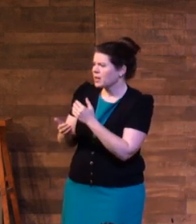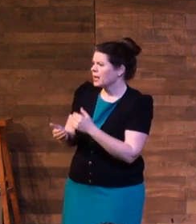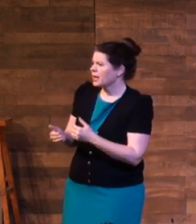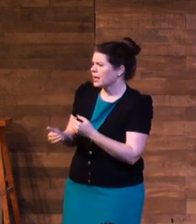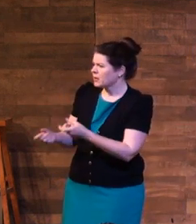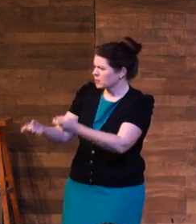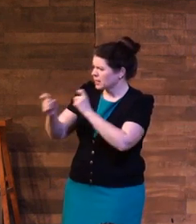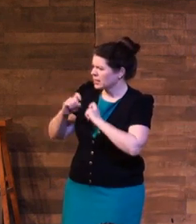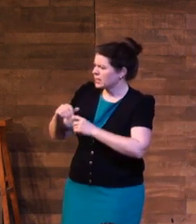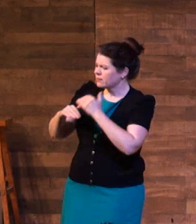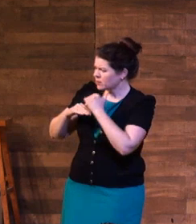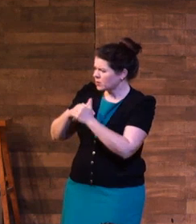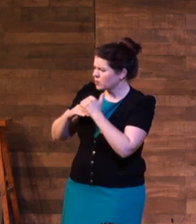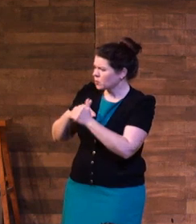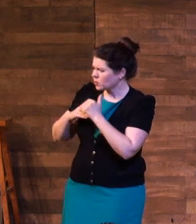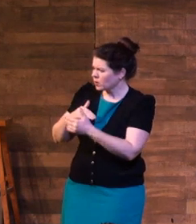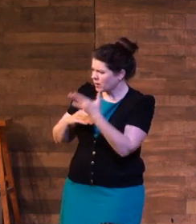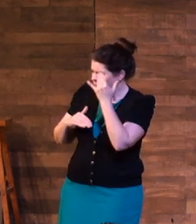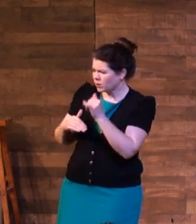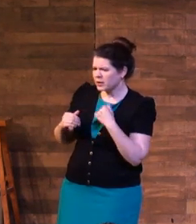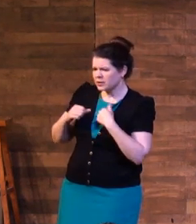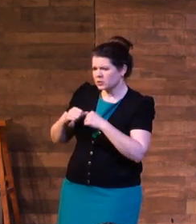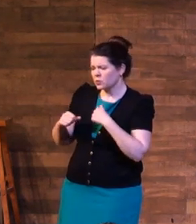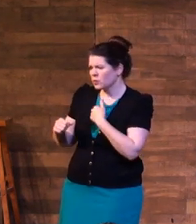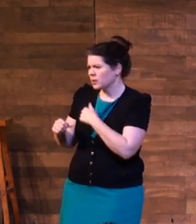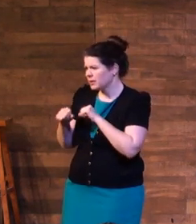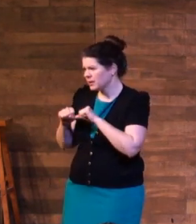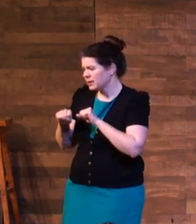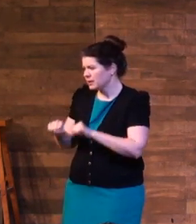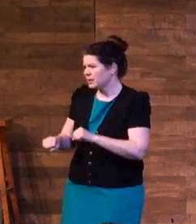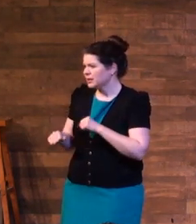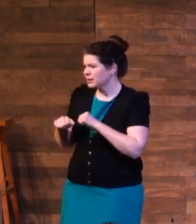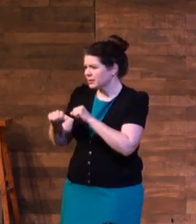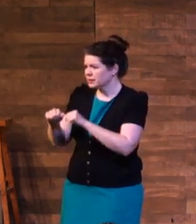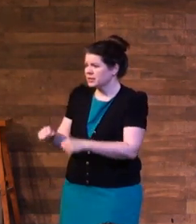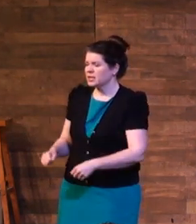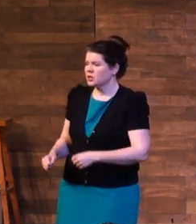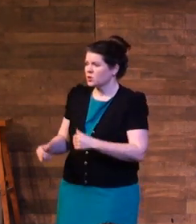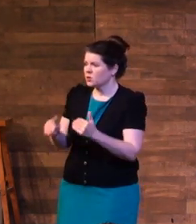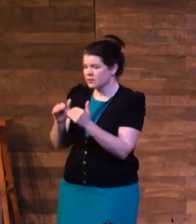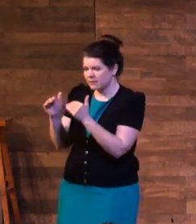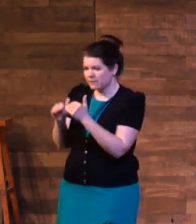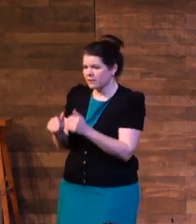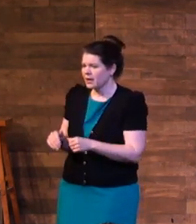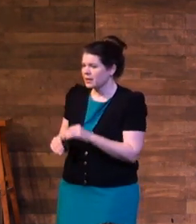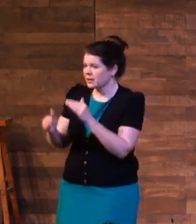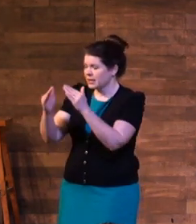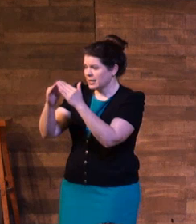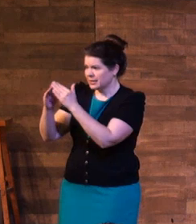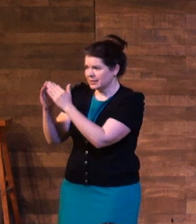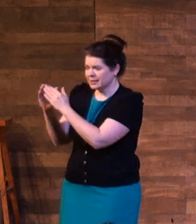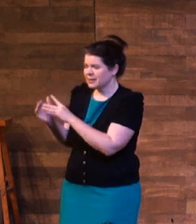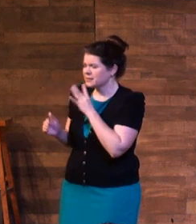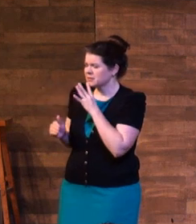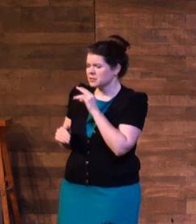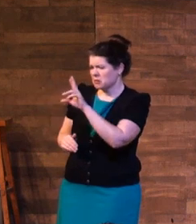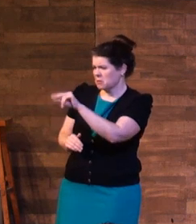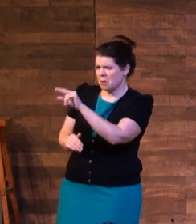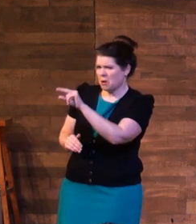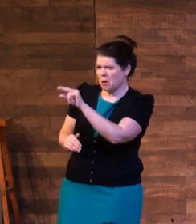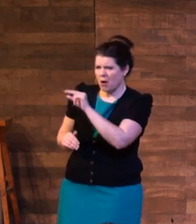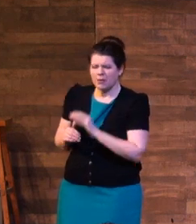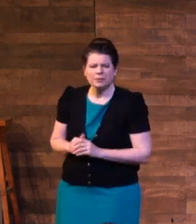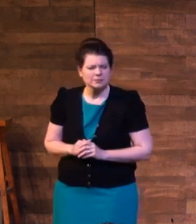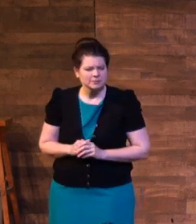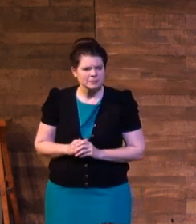to finish off the rest of these Midianites?" Both of these towns told him no. And so Gideon says to the town of Succoth,